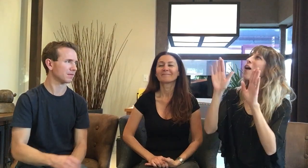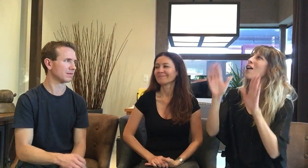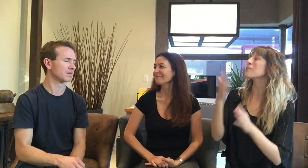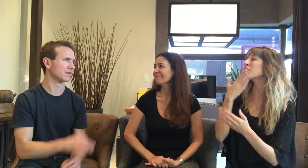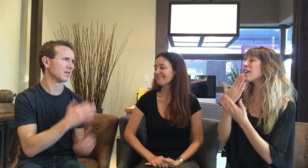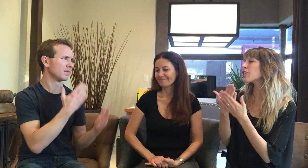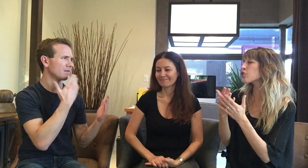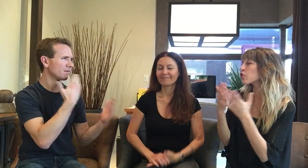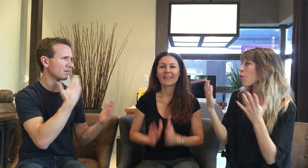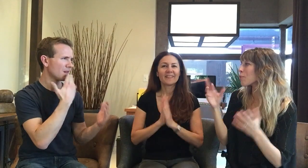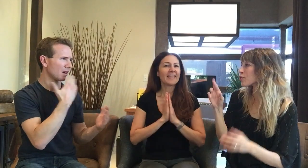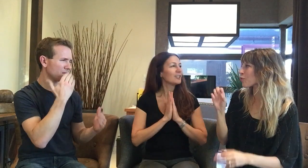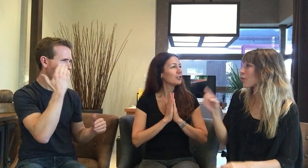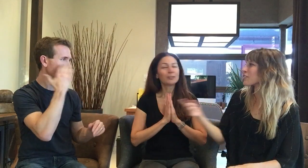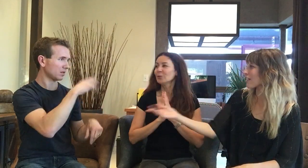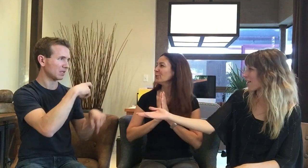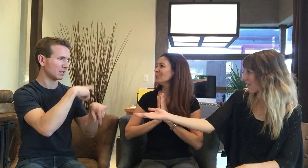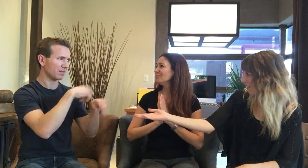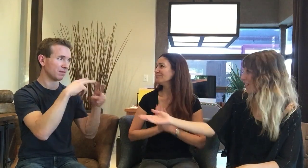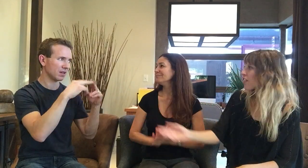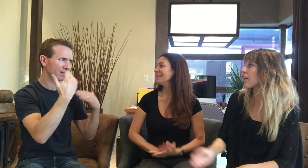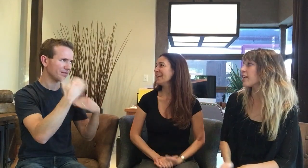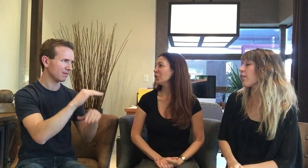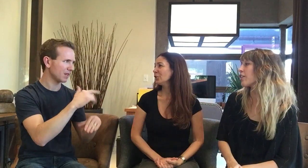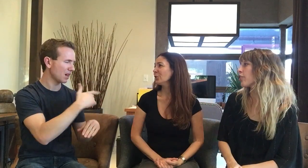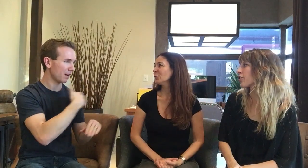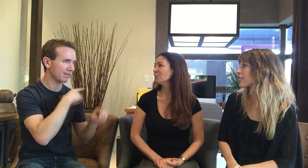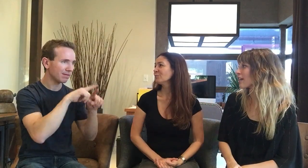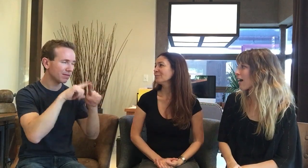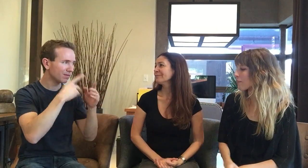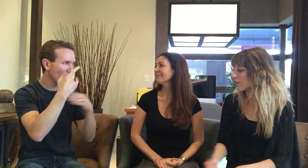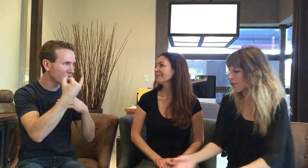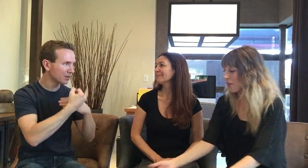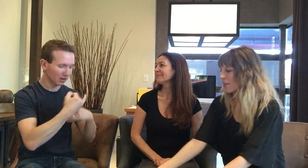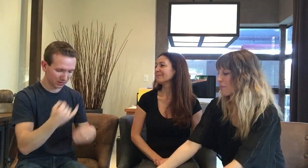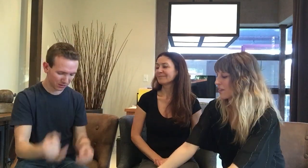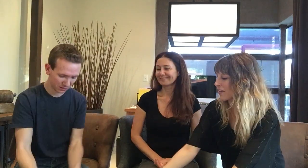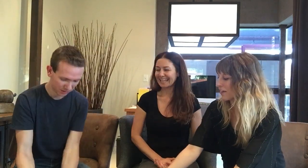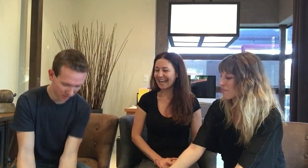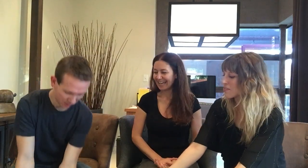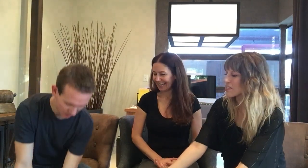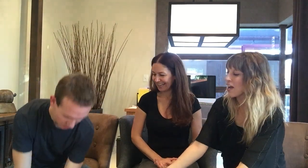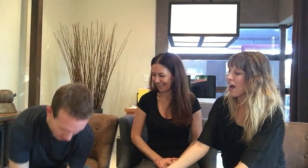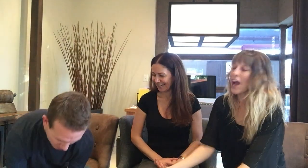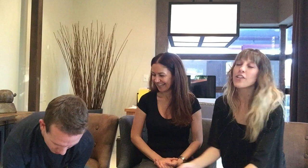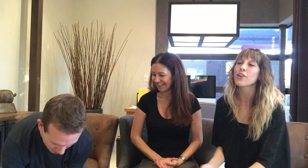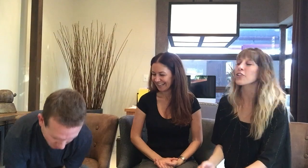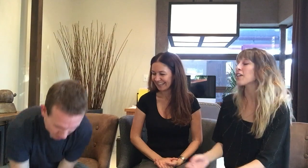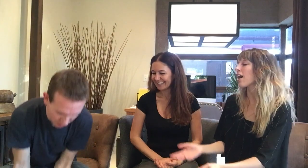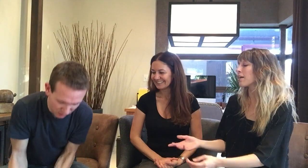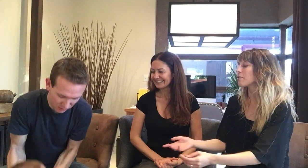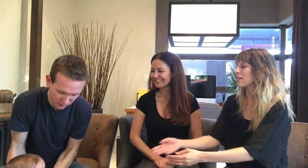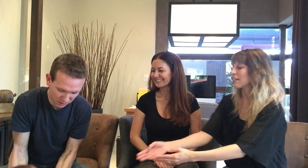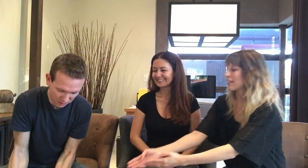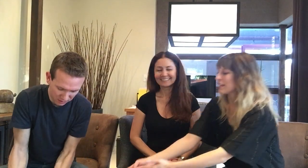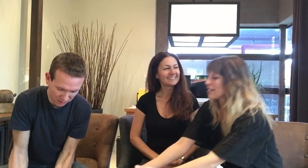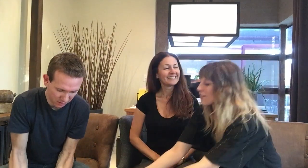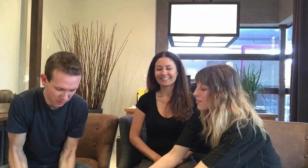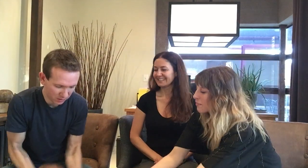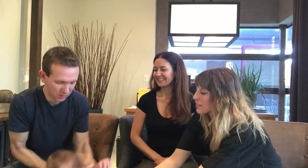out. Thank you so much, Rosa. Thank you. I know your time. Let me get it. I know your time. Here, let me see.